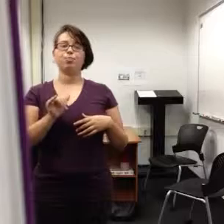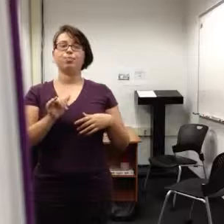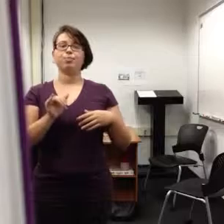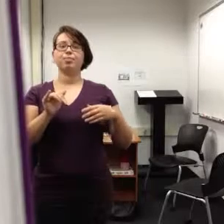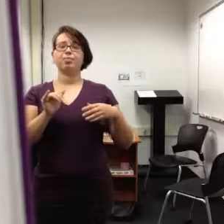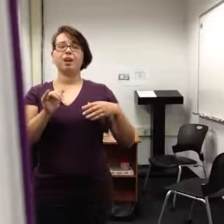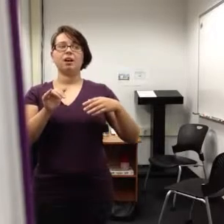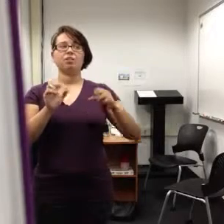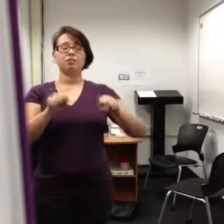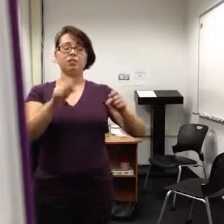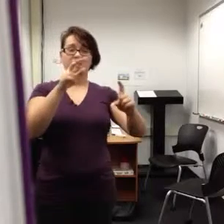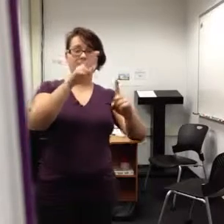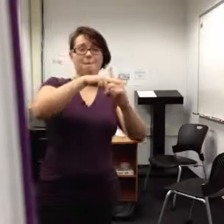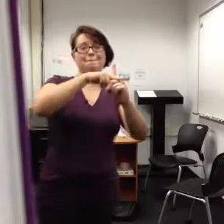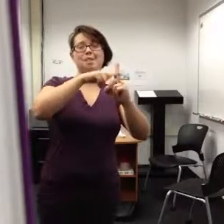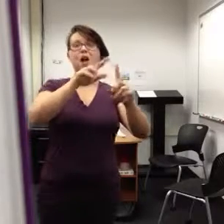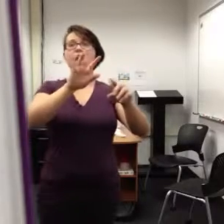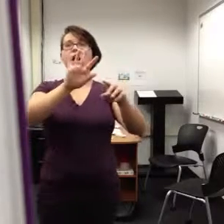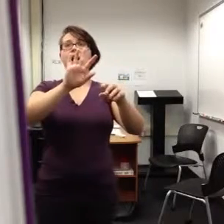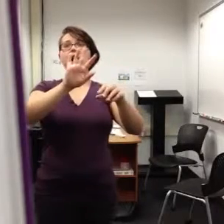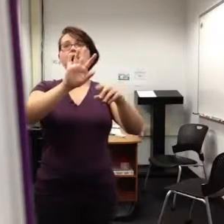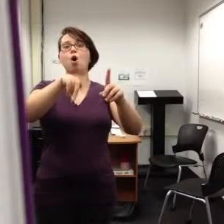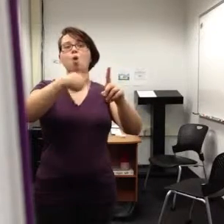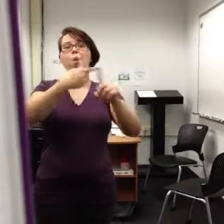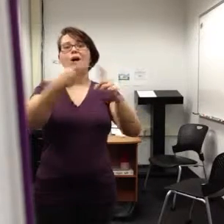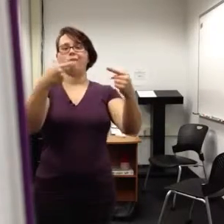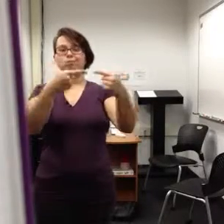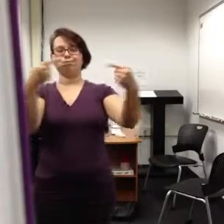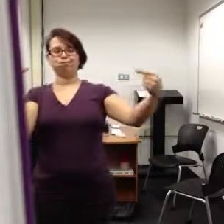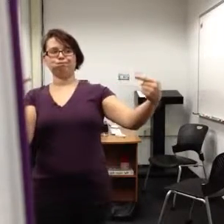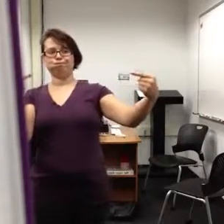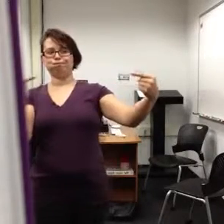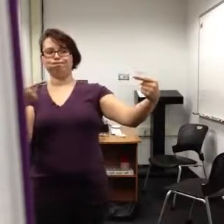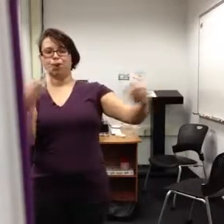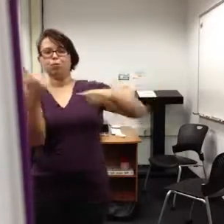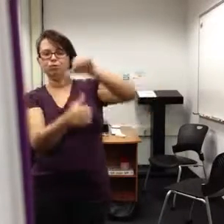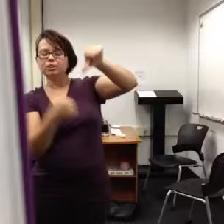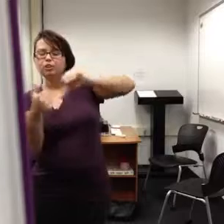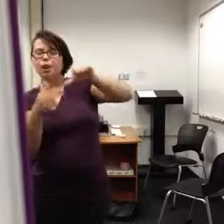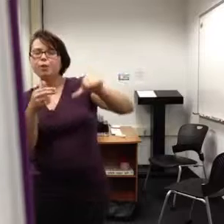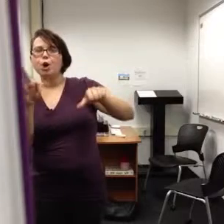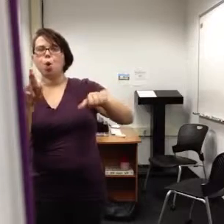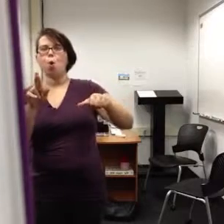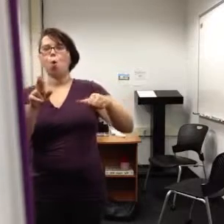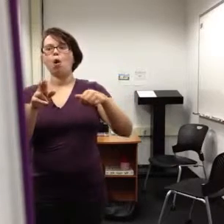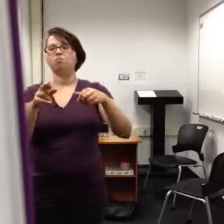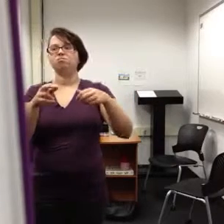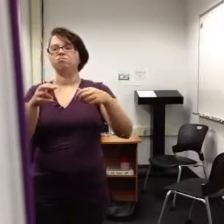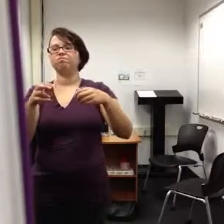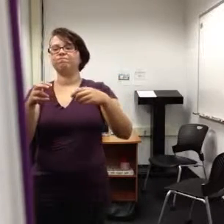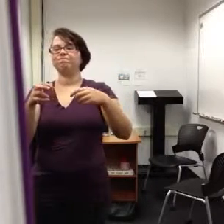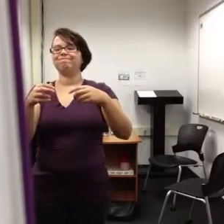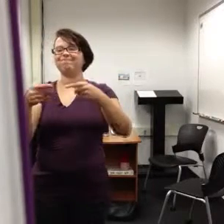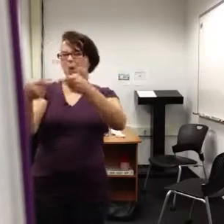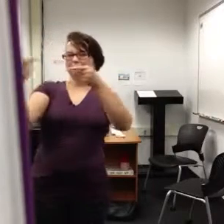and when we find ourselves opposing other peoples, other cultures, other races and religions.